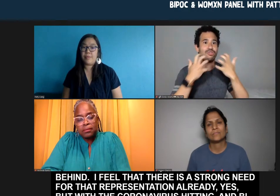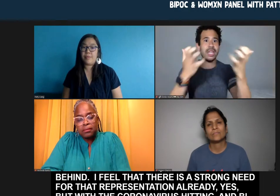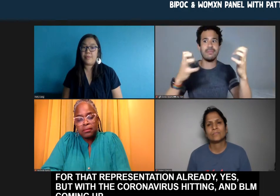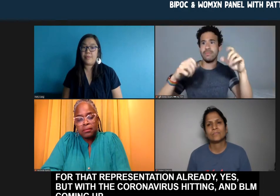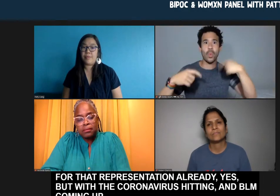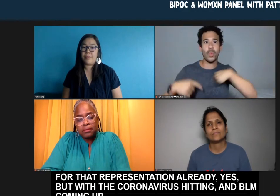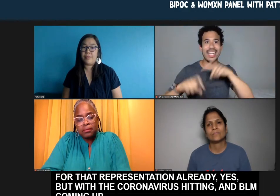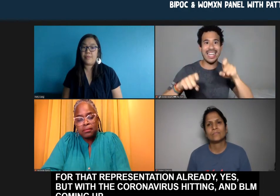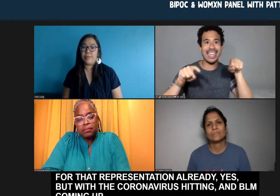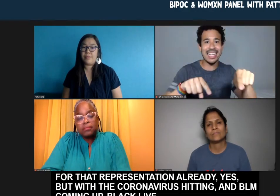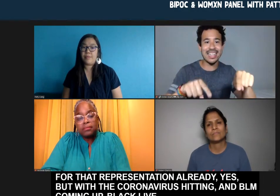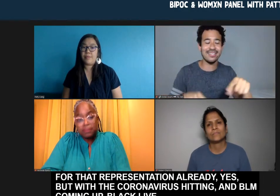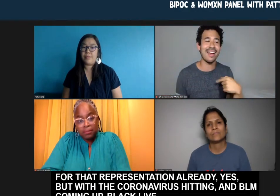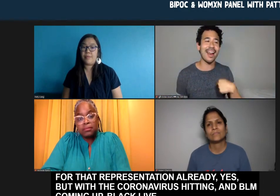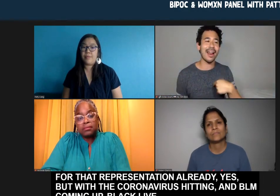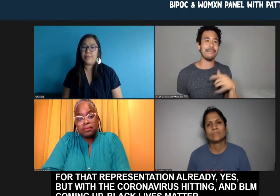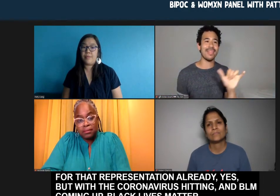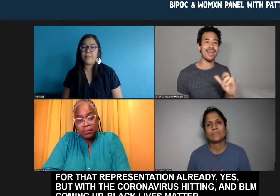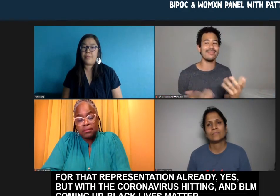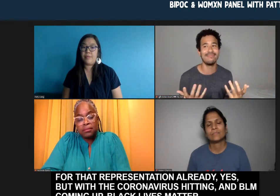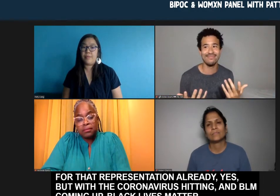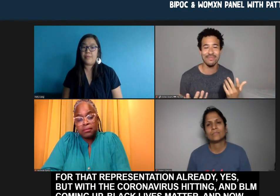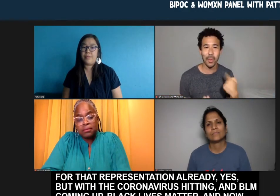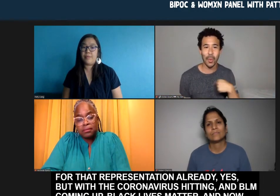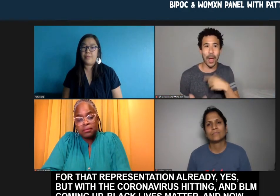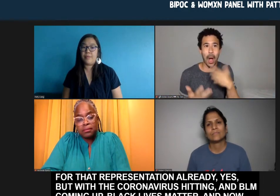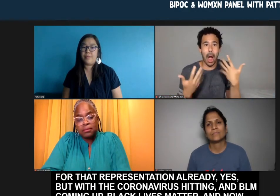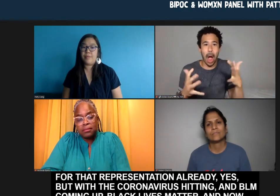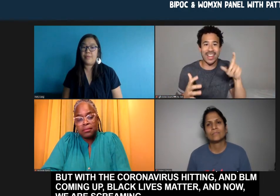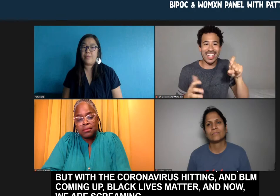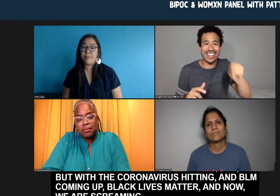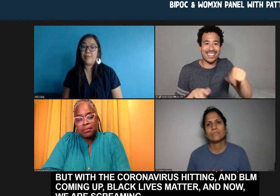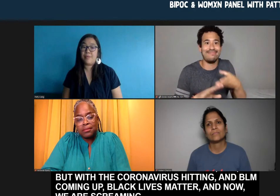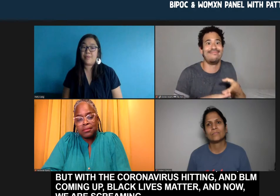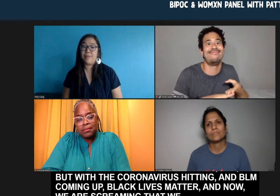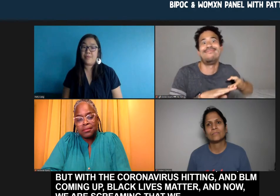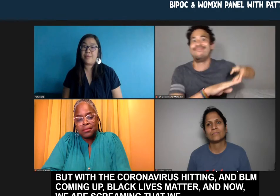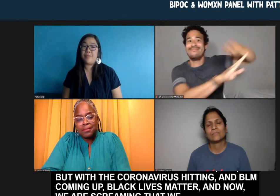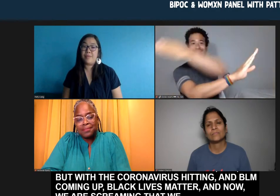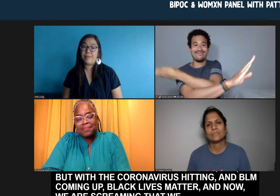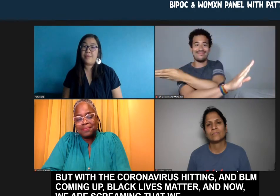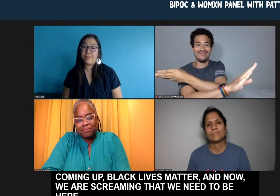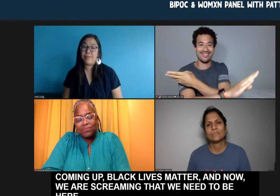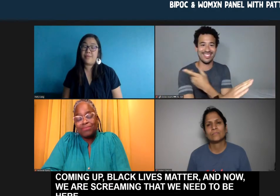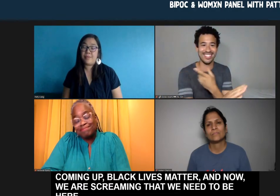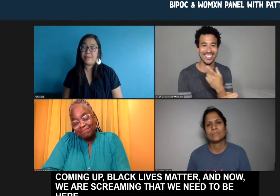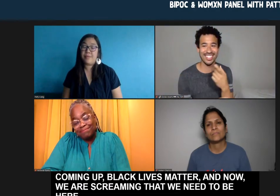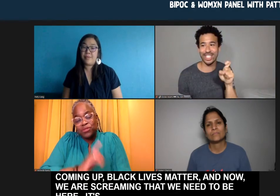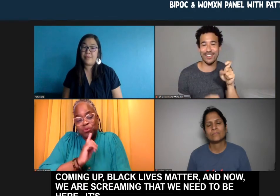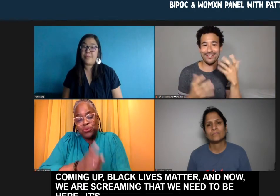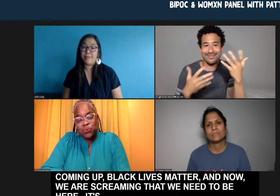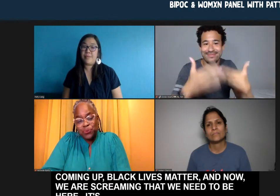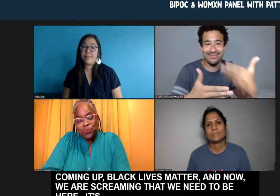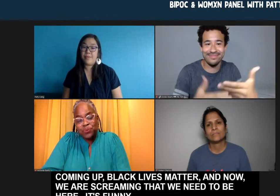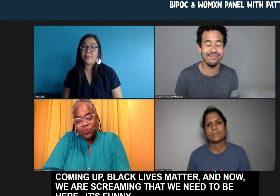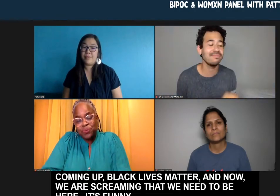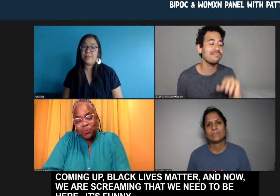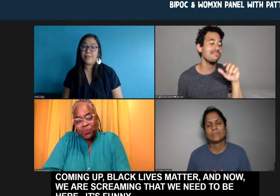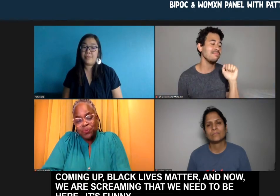now we're screaming that, you know, we need to be here. And it's funny because I feel like we've been screaming that for a while now. We've